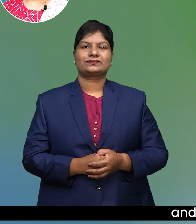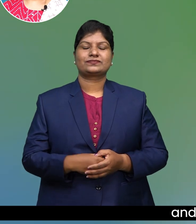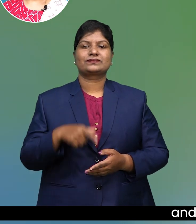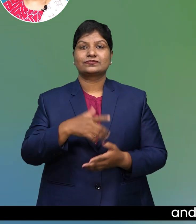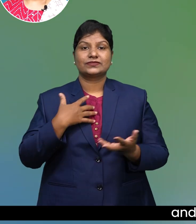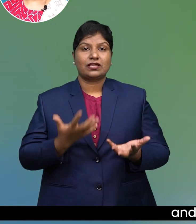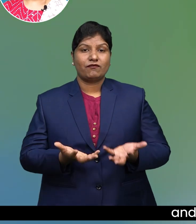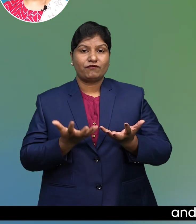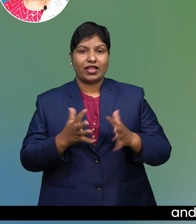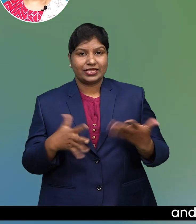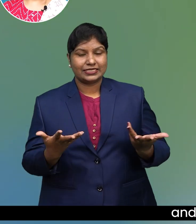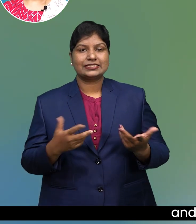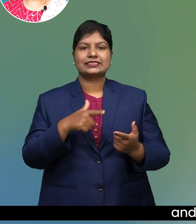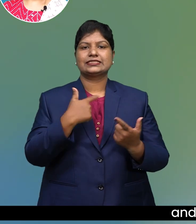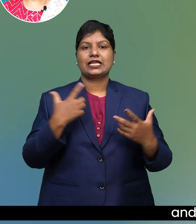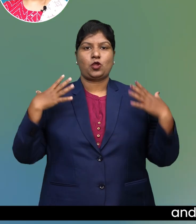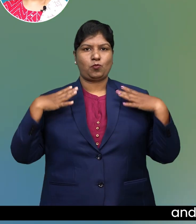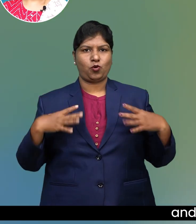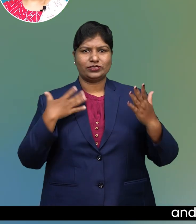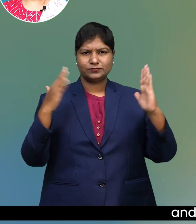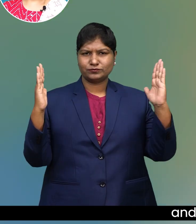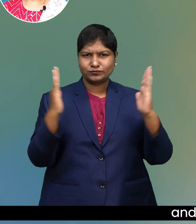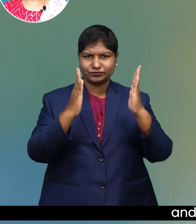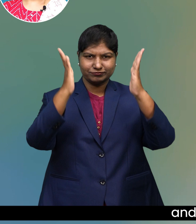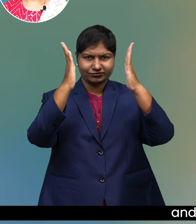weight and body proportion.